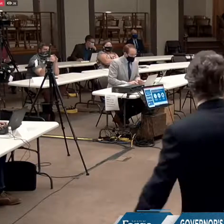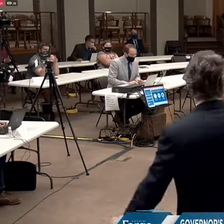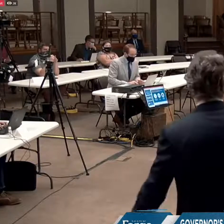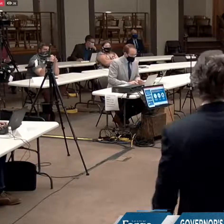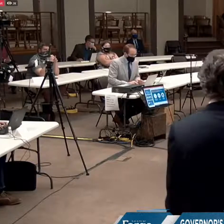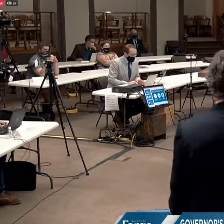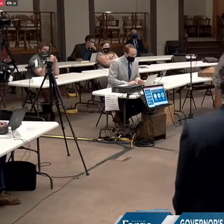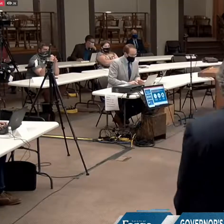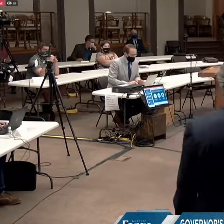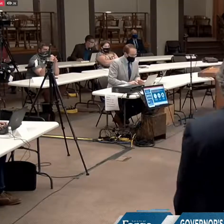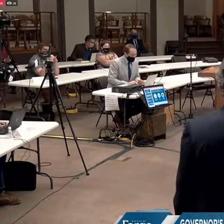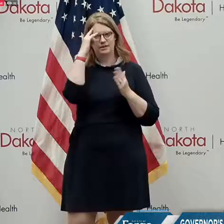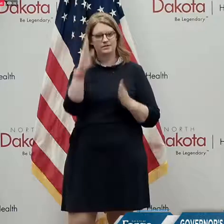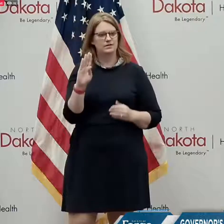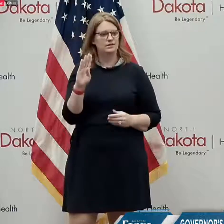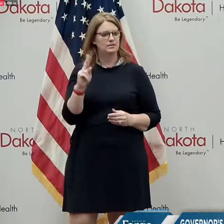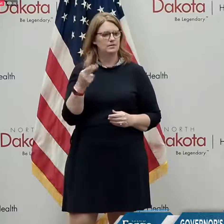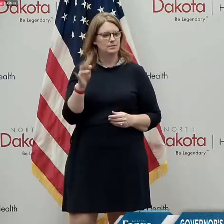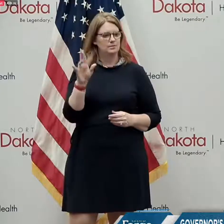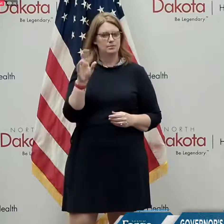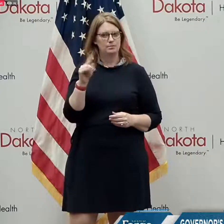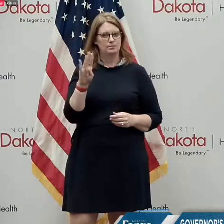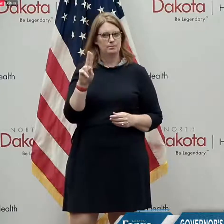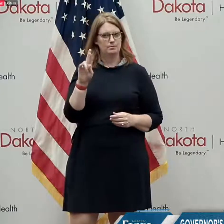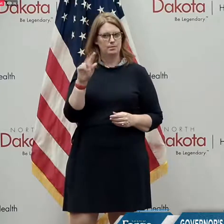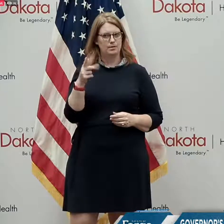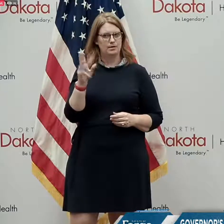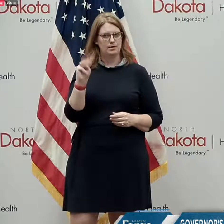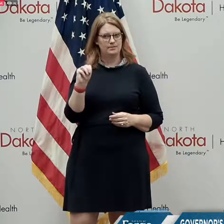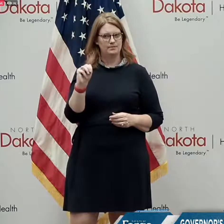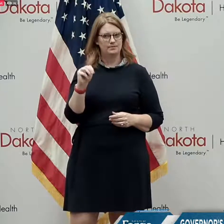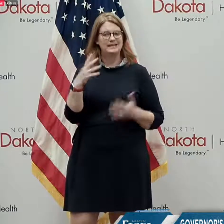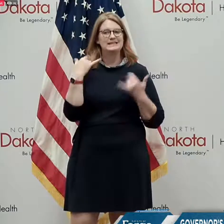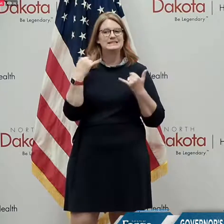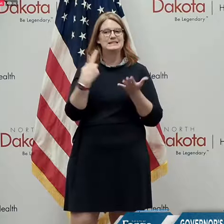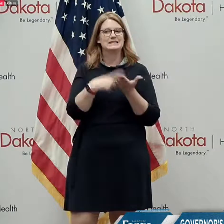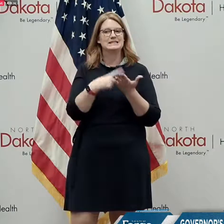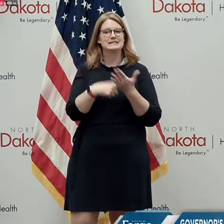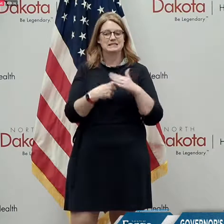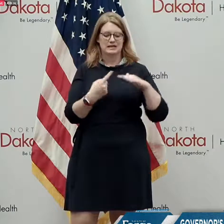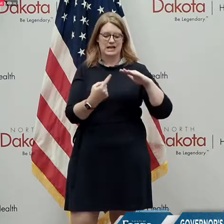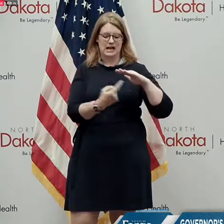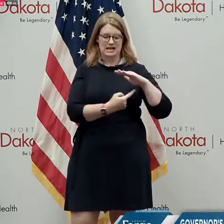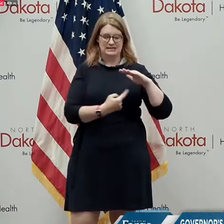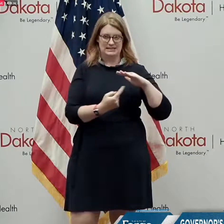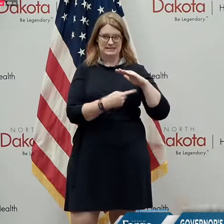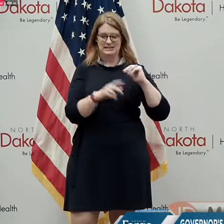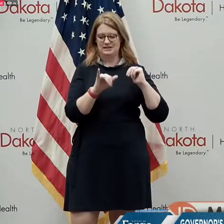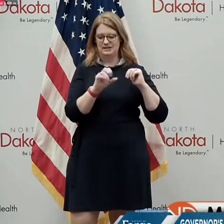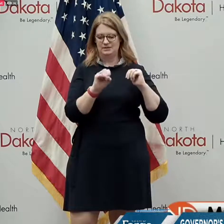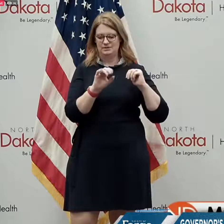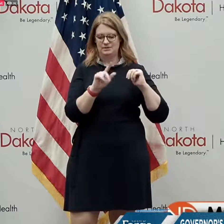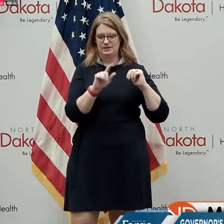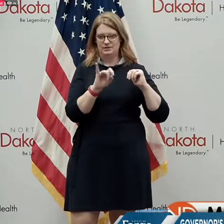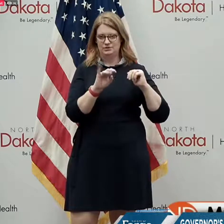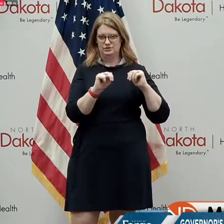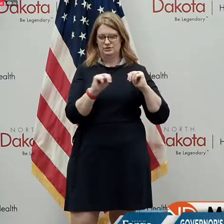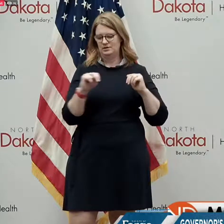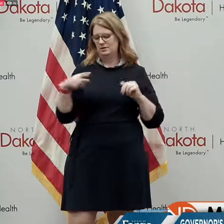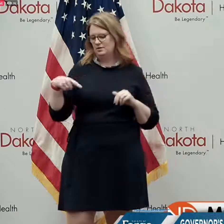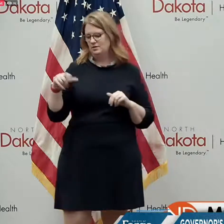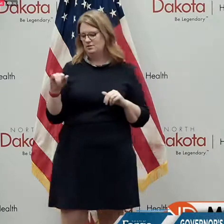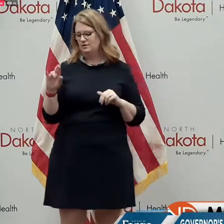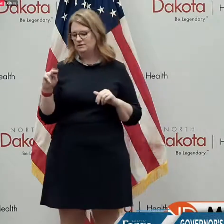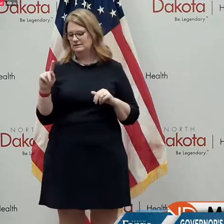Thank you, Governor Burgum. So today I am going to be discussing isolation and quarantine. There's been a